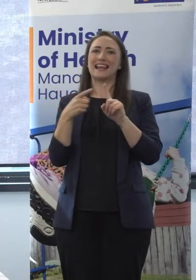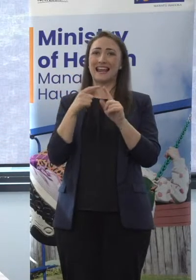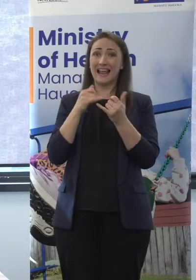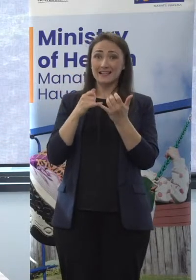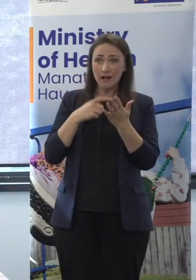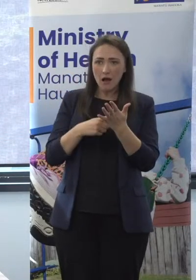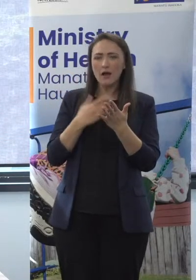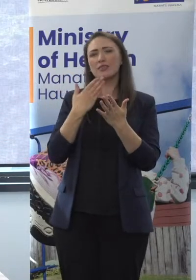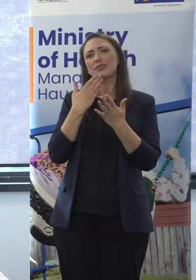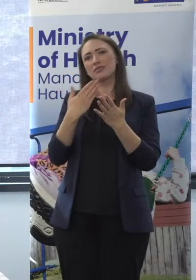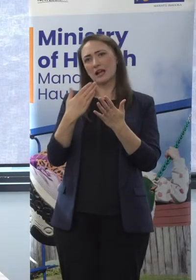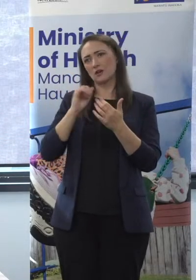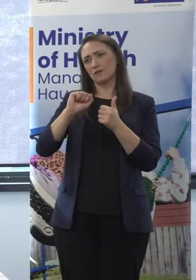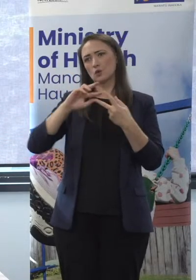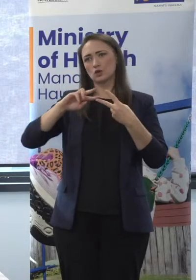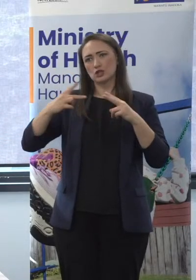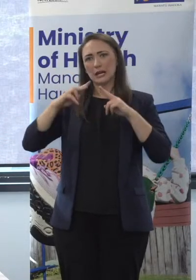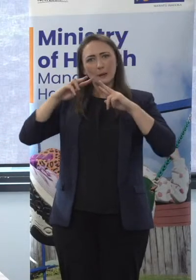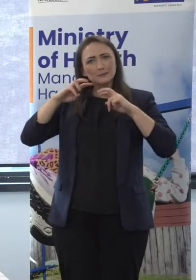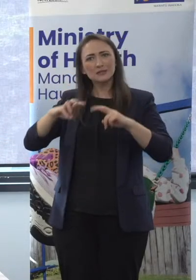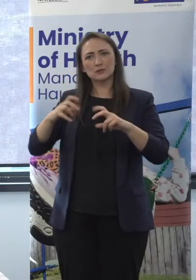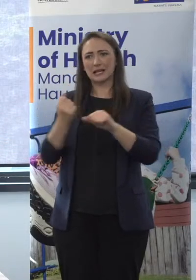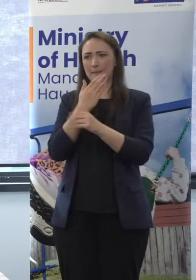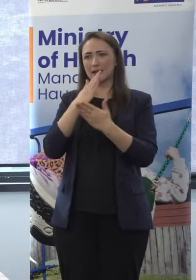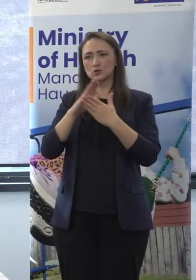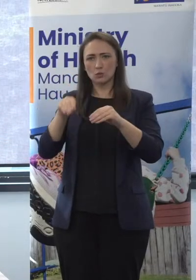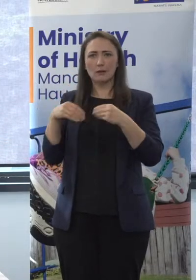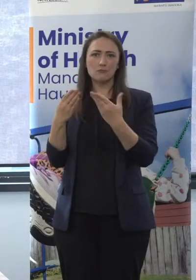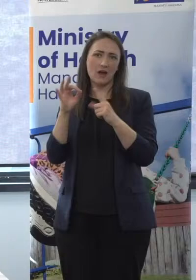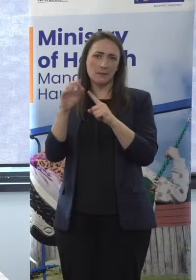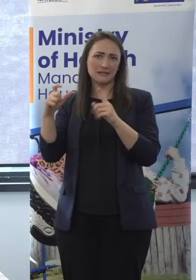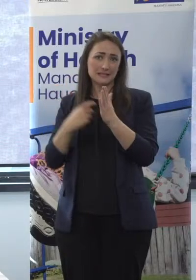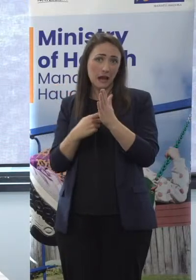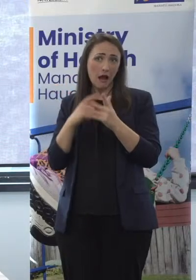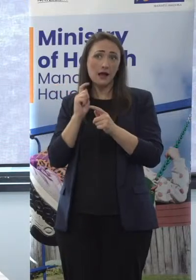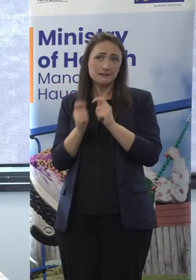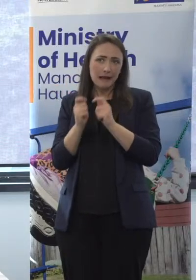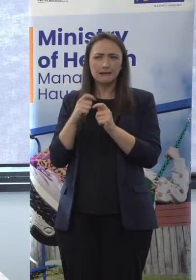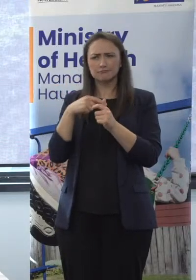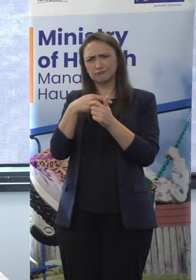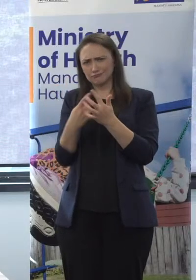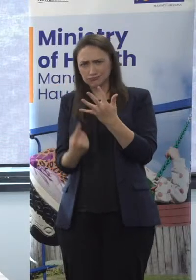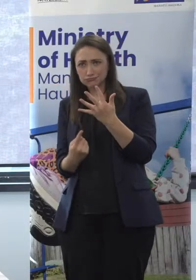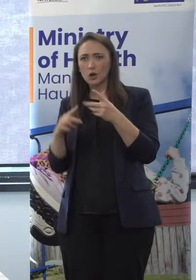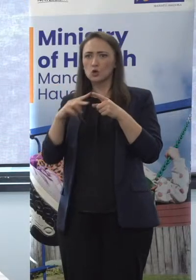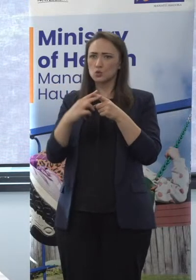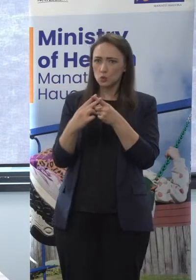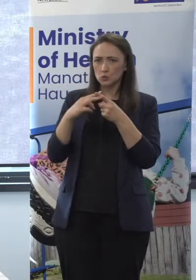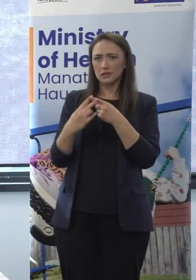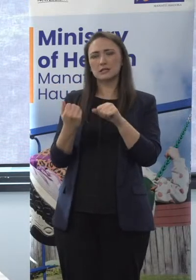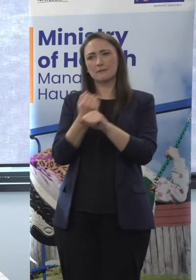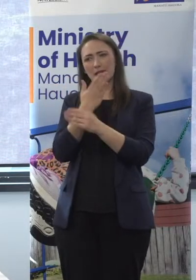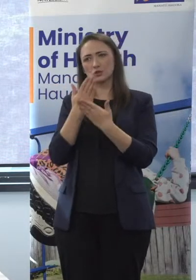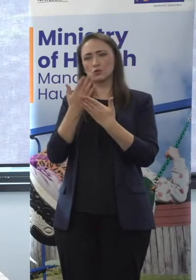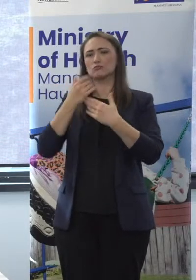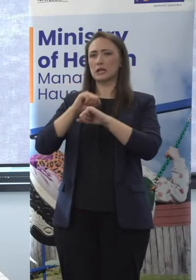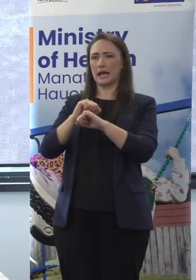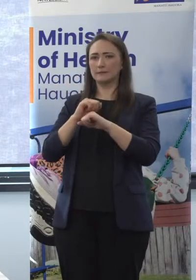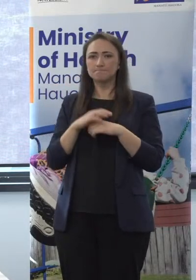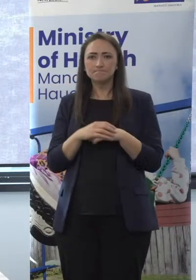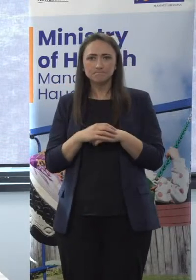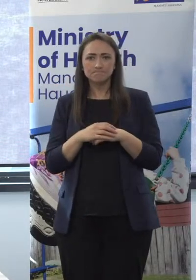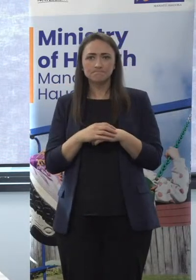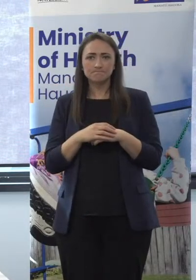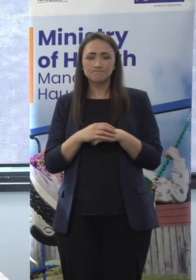genome sequencing information is readily available to support the public health response. COVID has certainly sped up science.